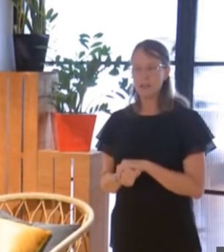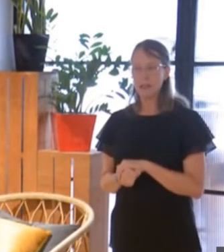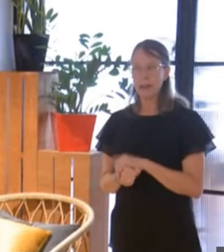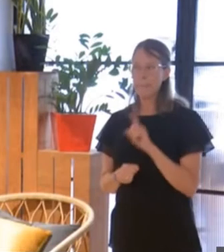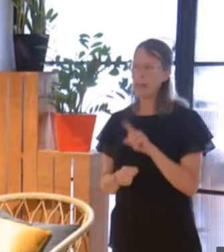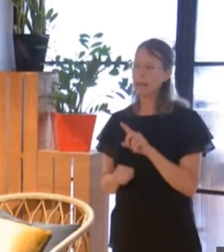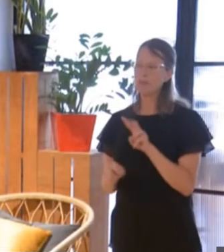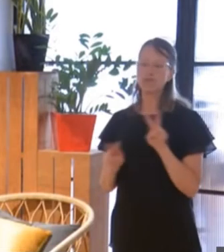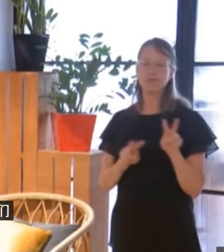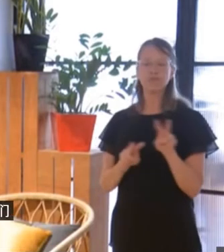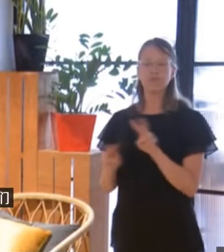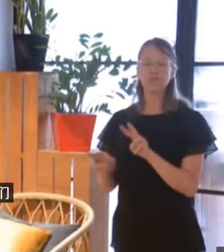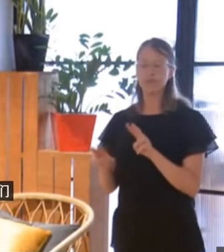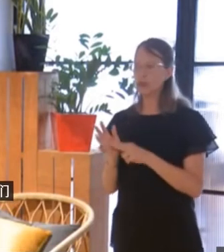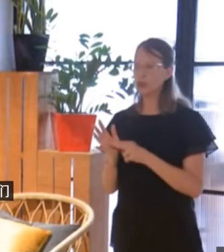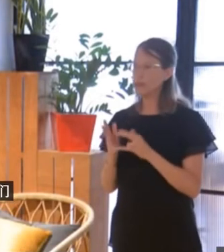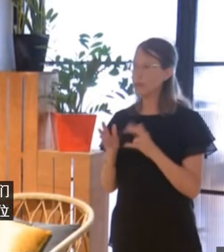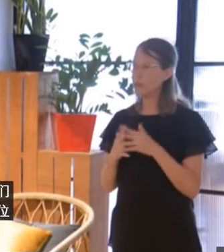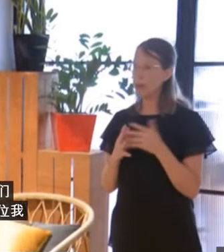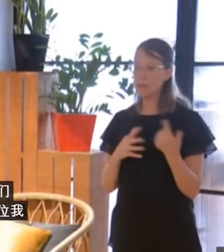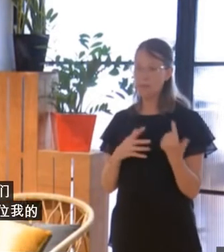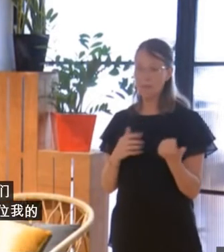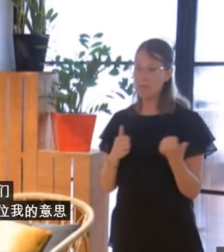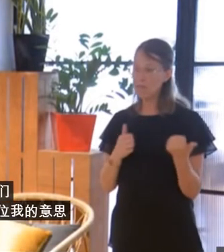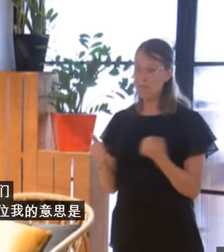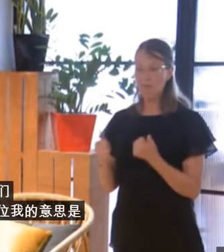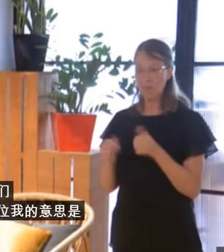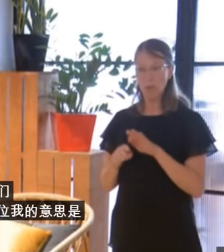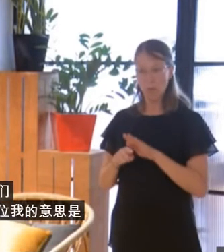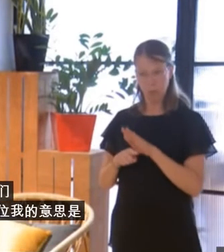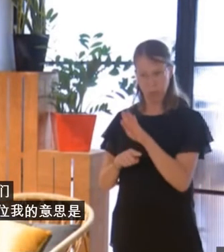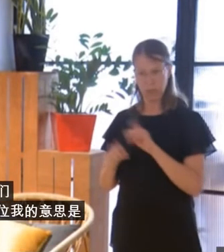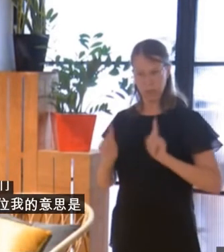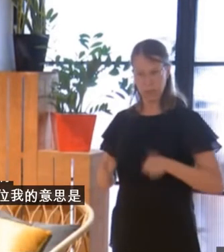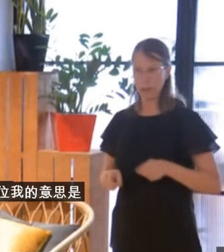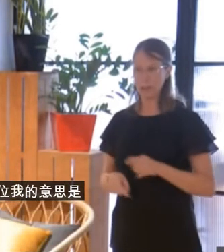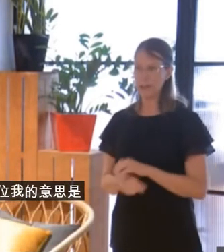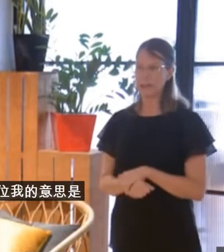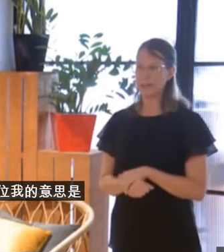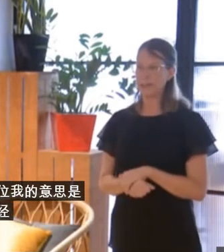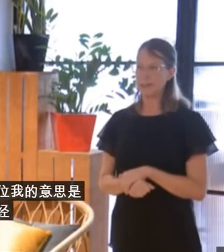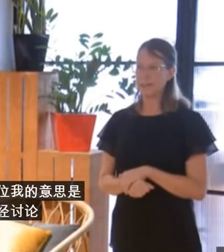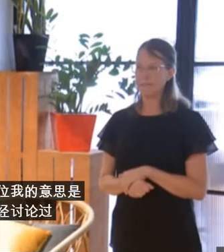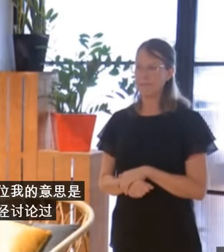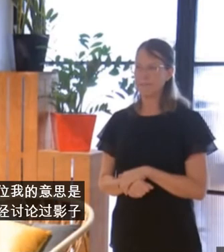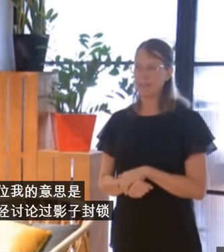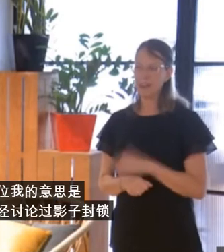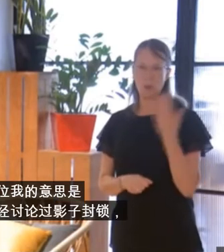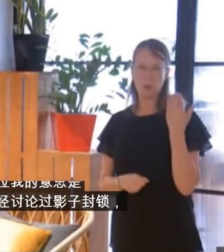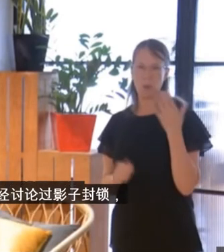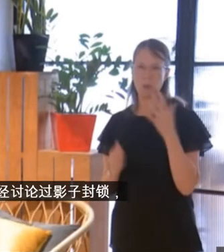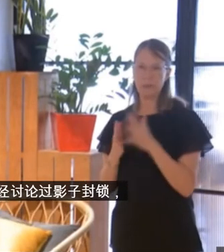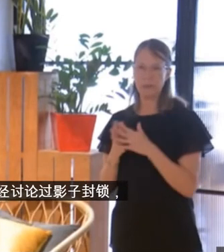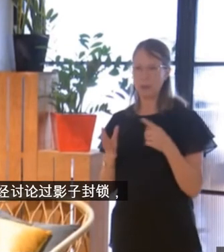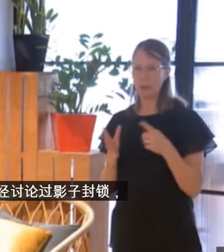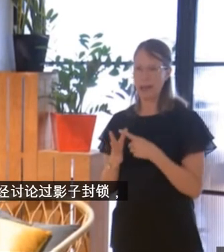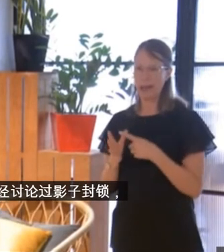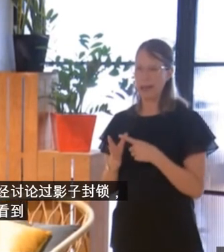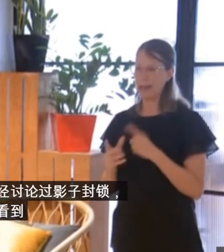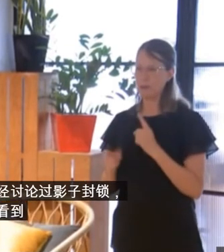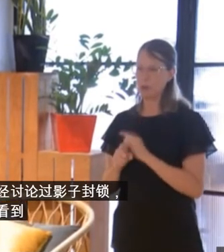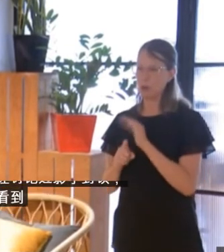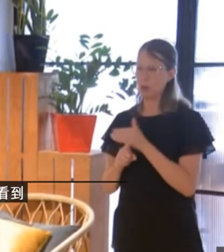look across the state right now, we're in a very strong position. I mean, we had WA talk about shadow lockdowns. Well, I